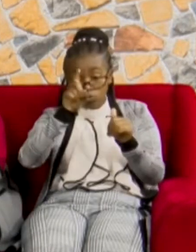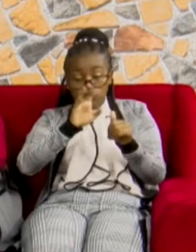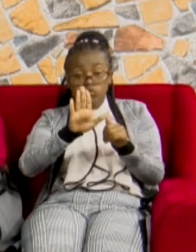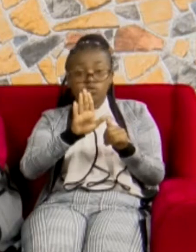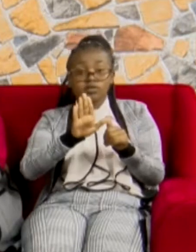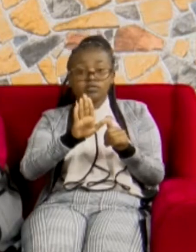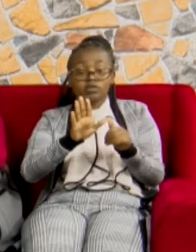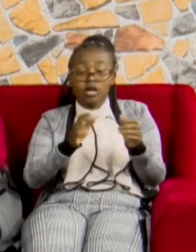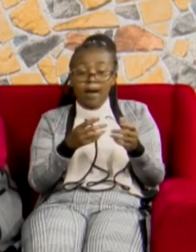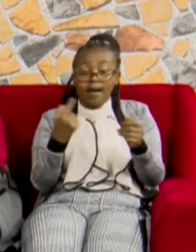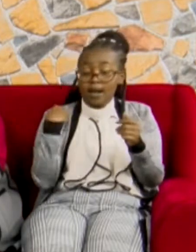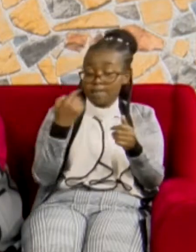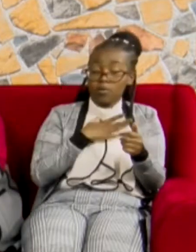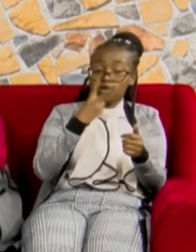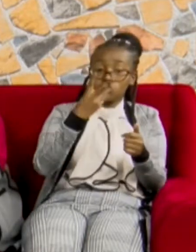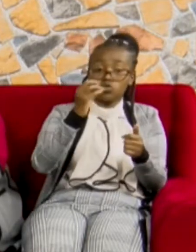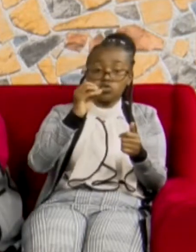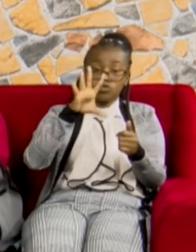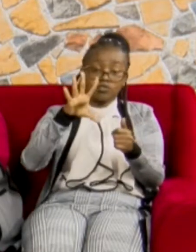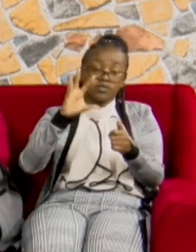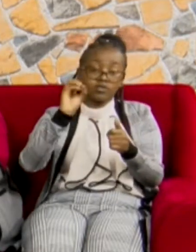questions on our SMS number, which is